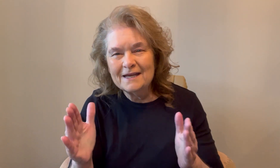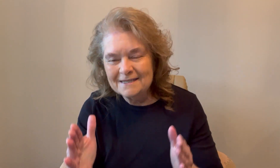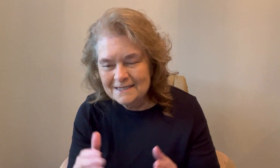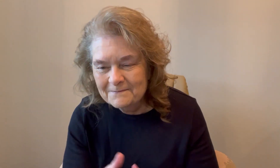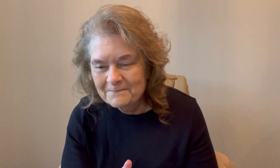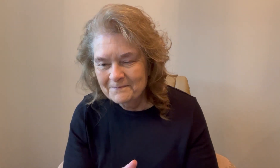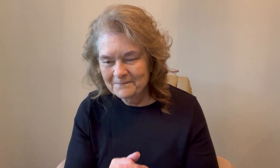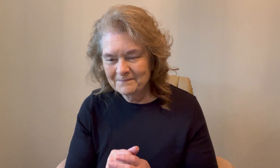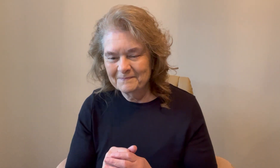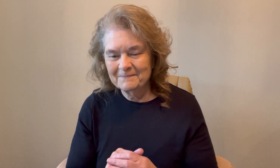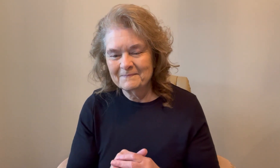ways.